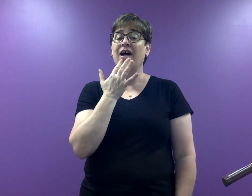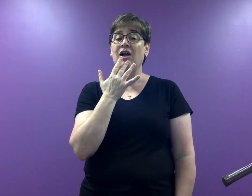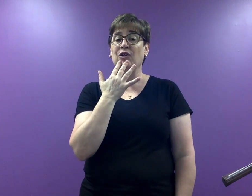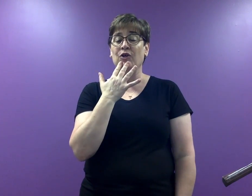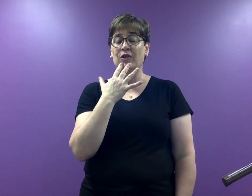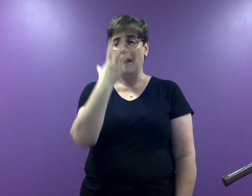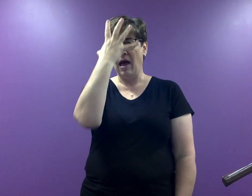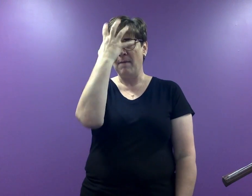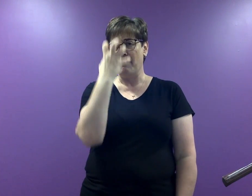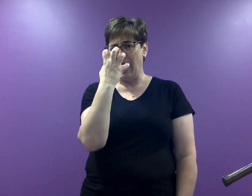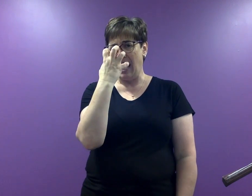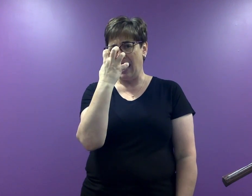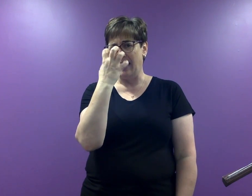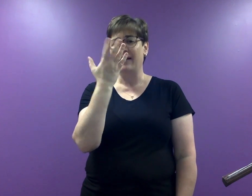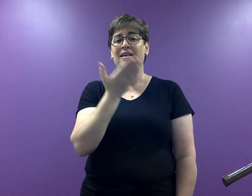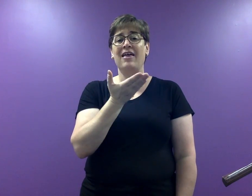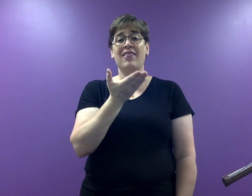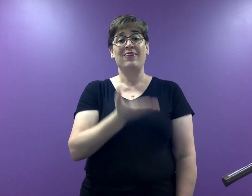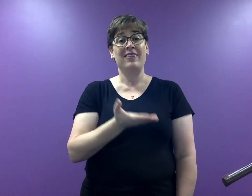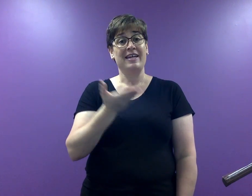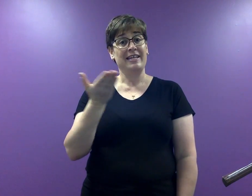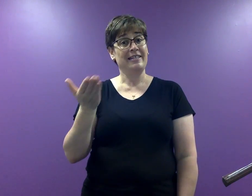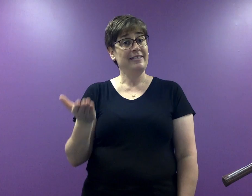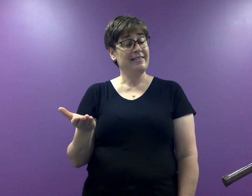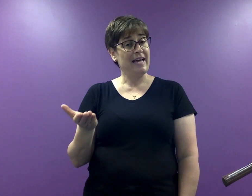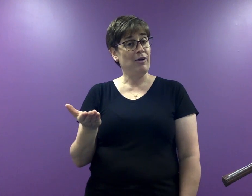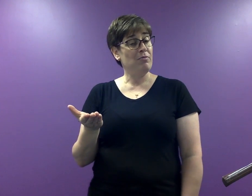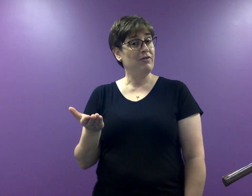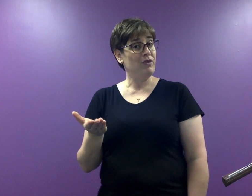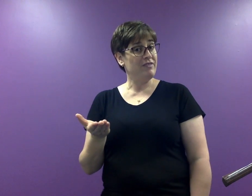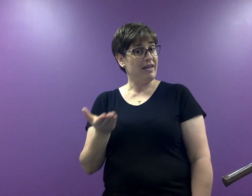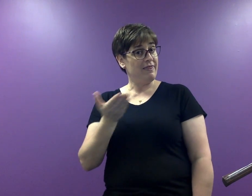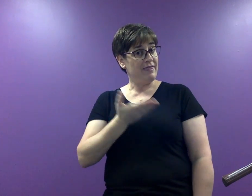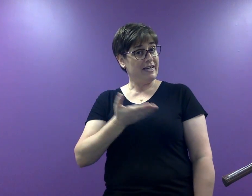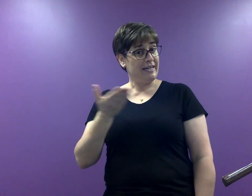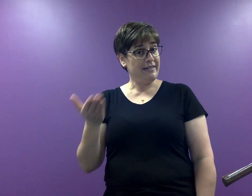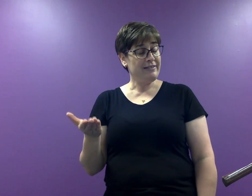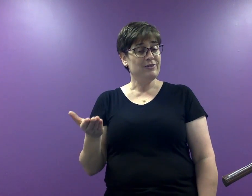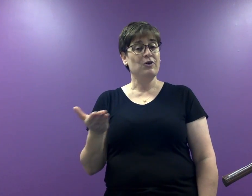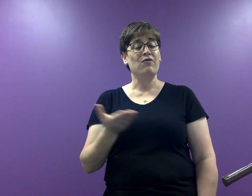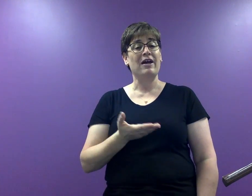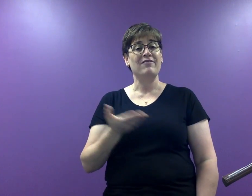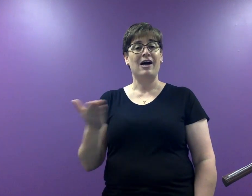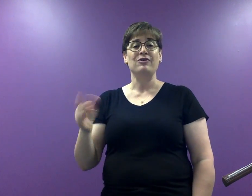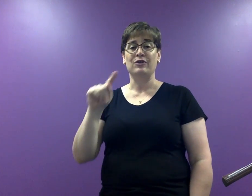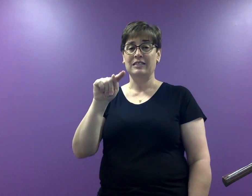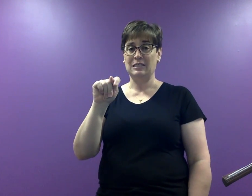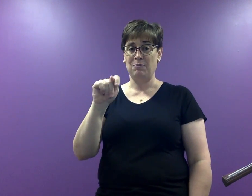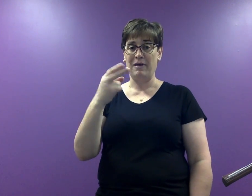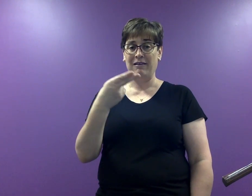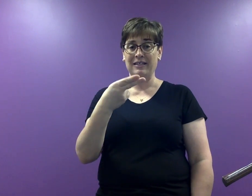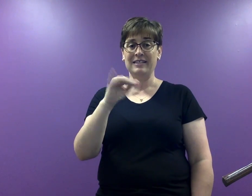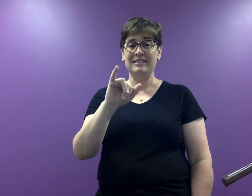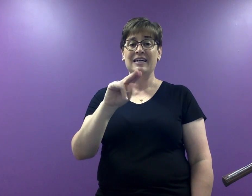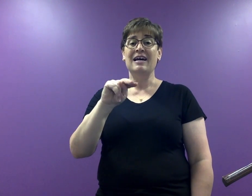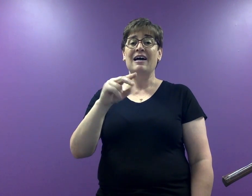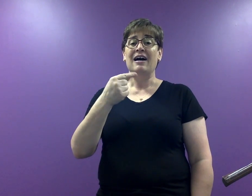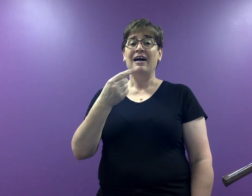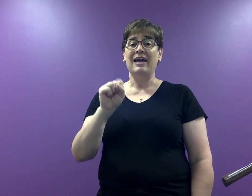color mad things? I don't believe we've done things. So if we have not, you can spell it.